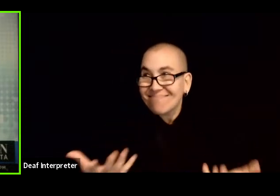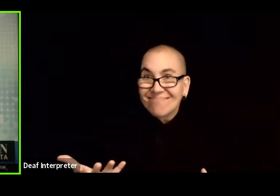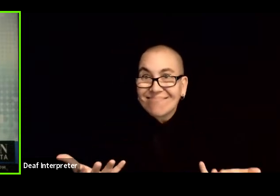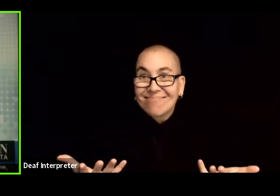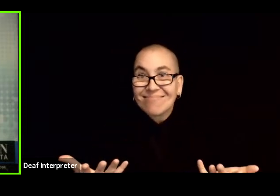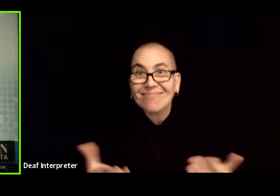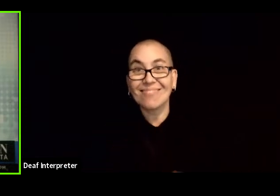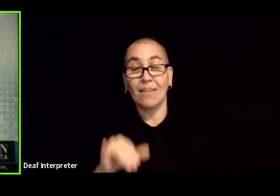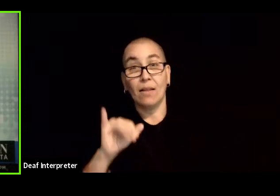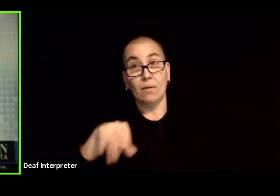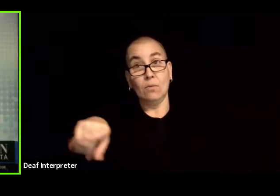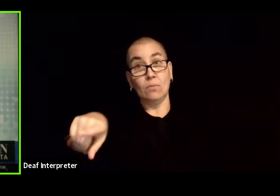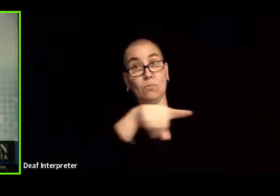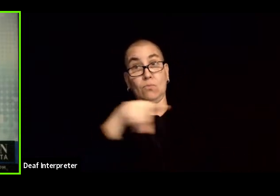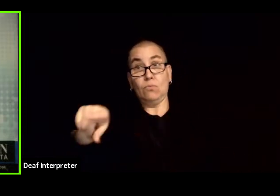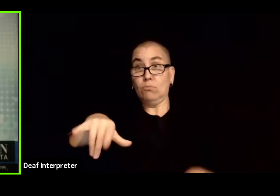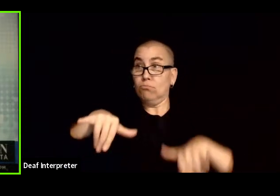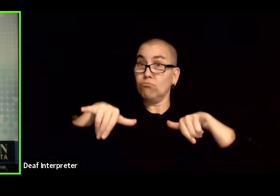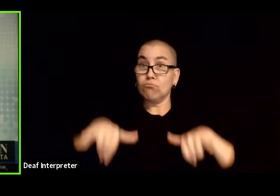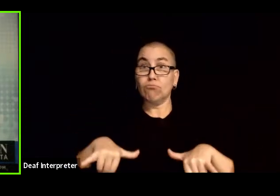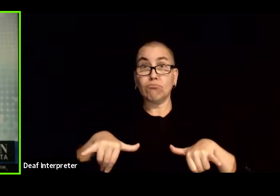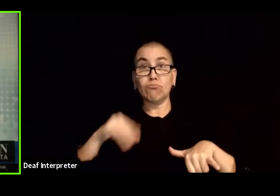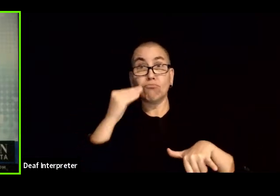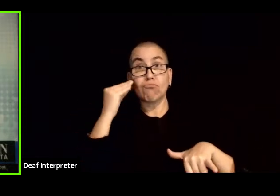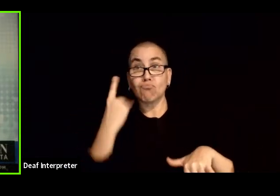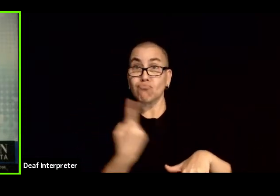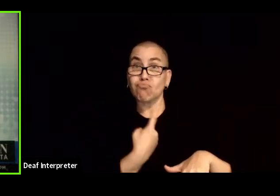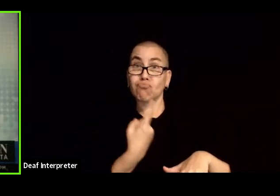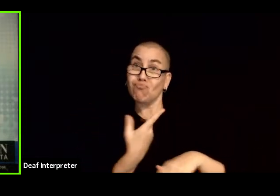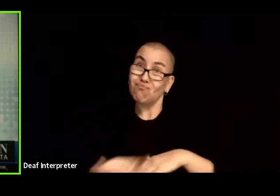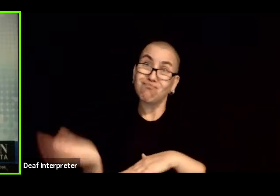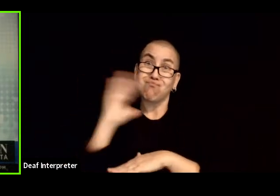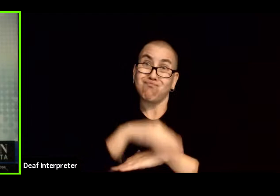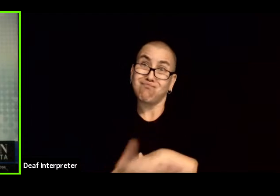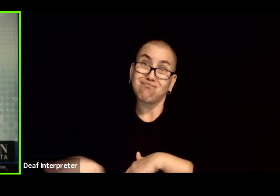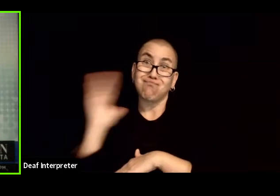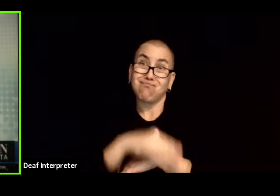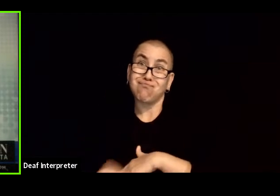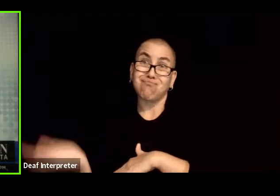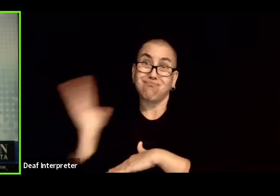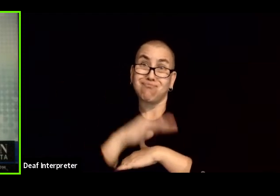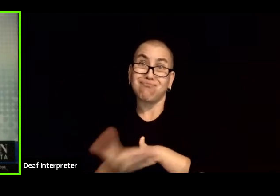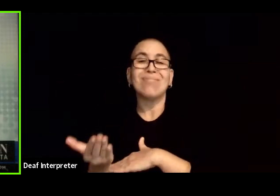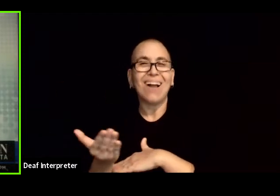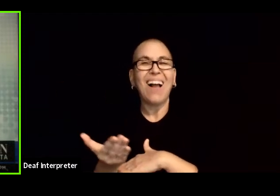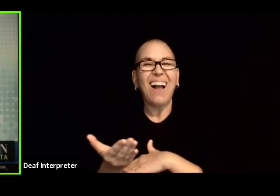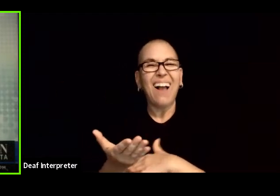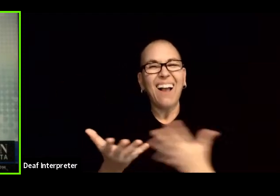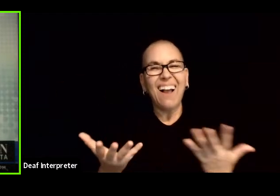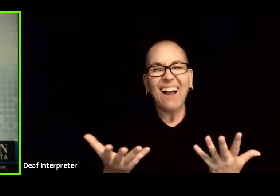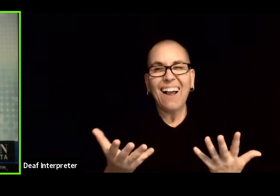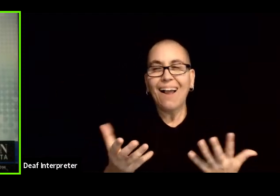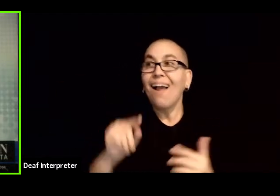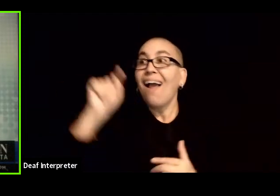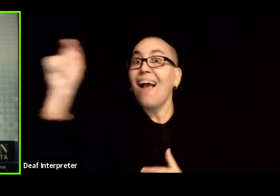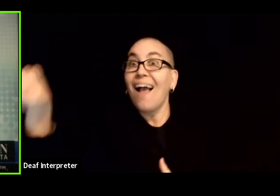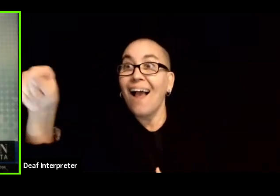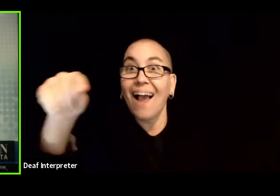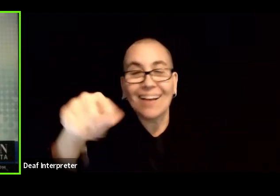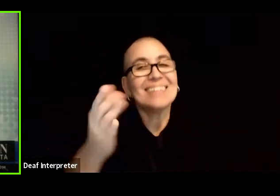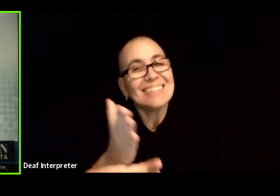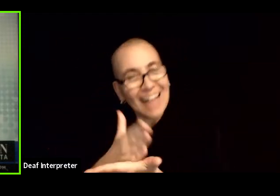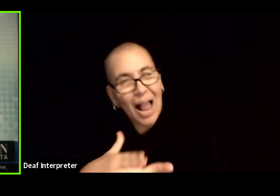in all the activities that we're undertaking. And so they have outlined, low risk activities like